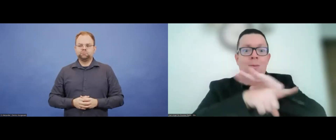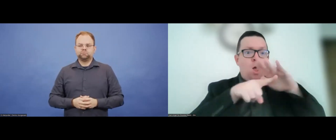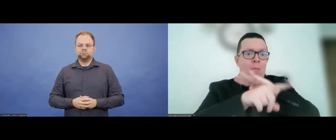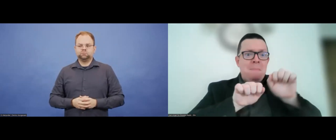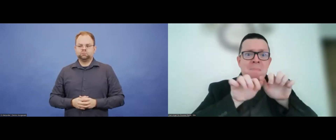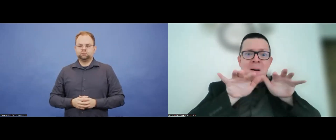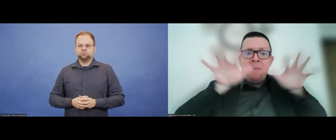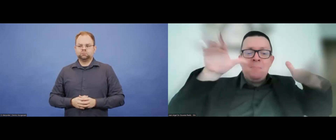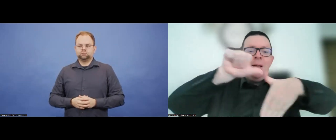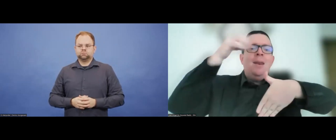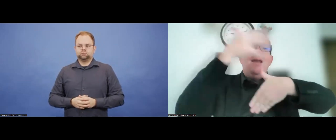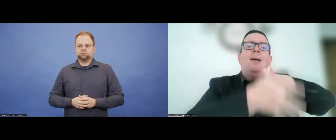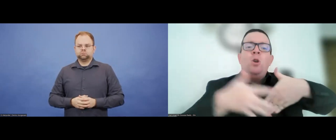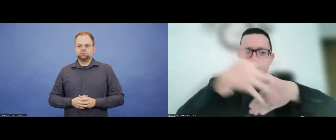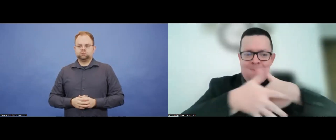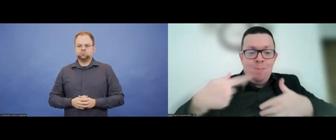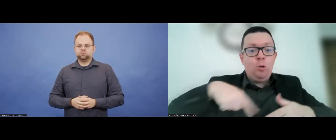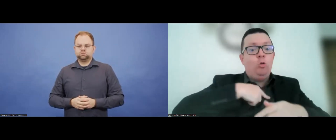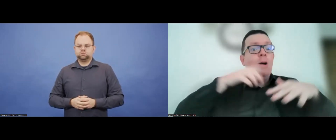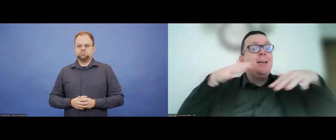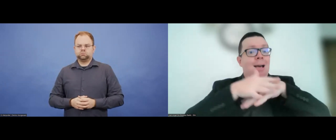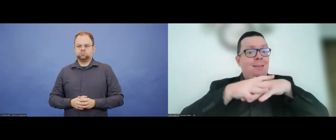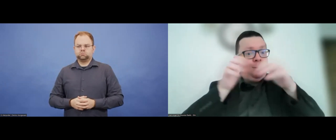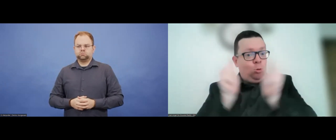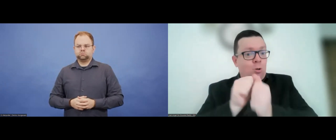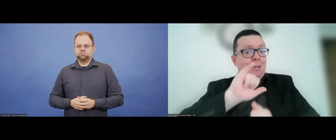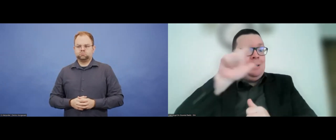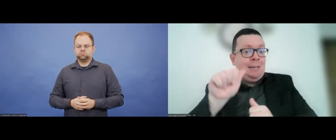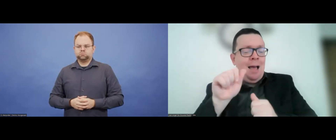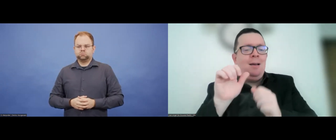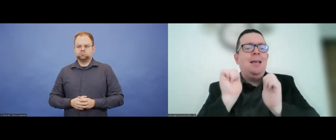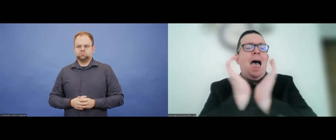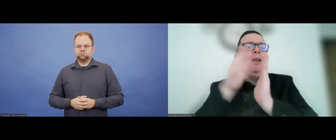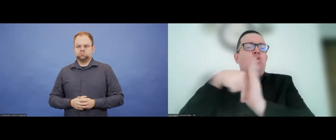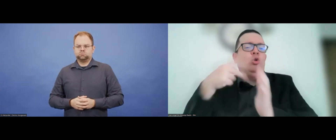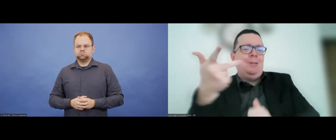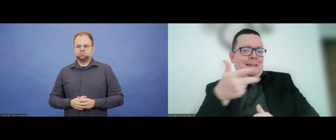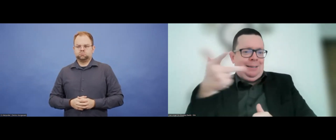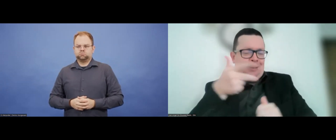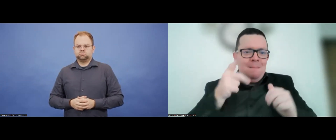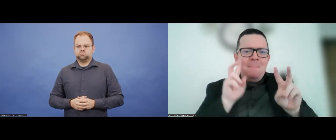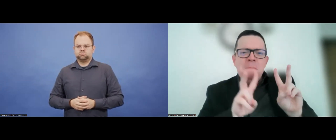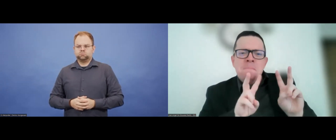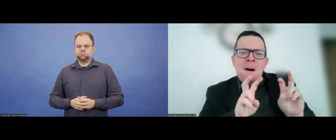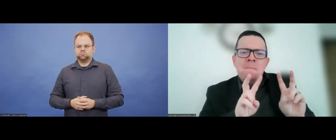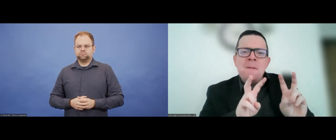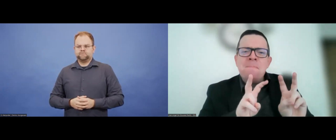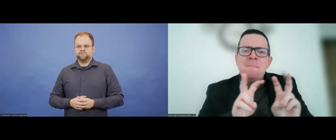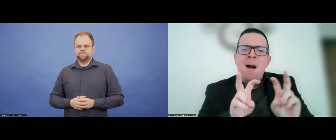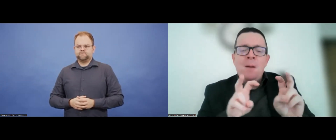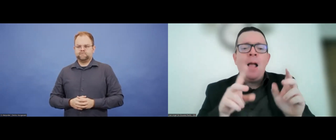with migration situation that's going on in Latin America. So the COVID and